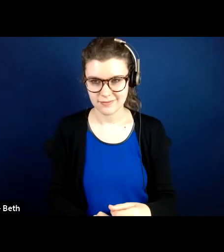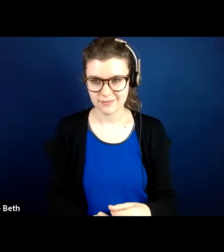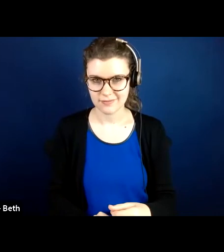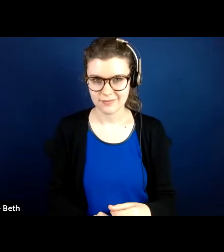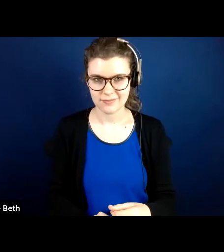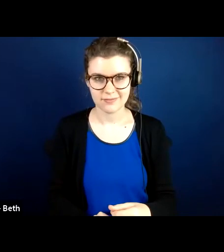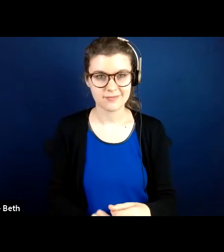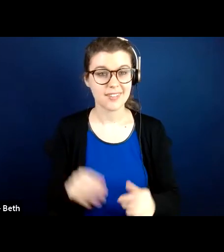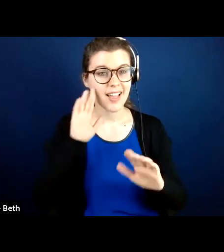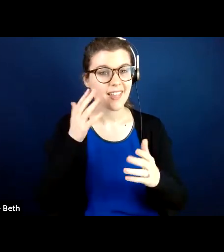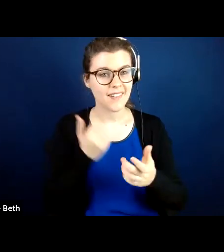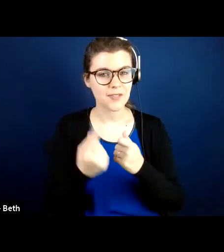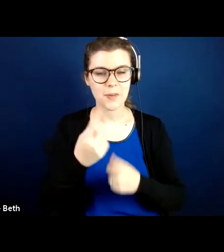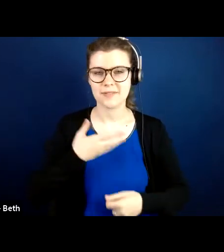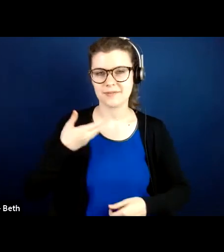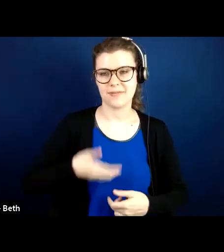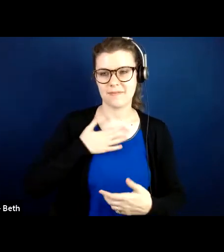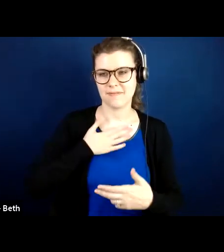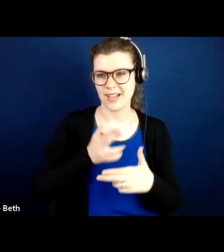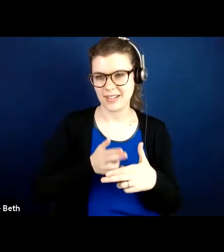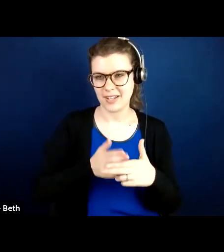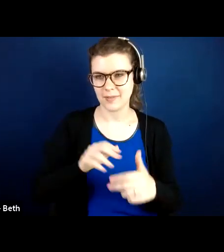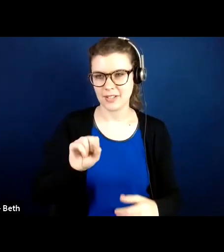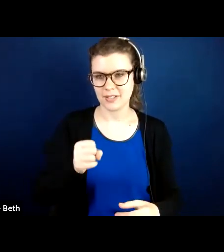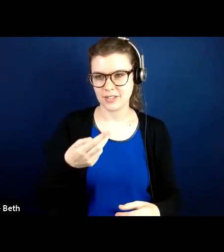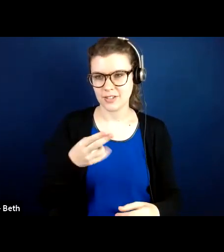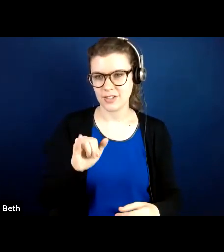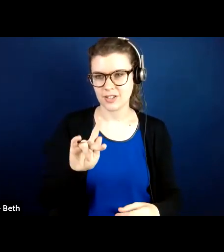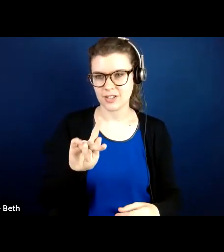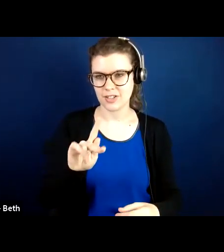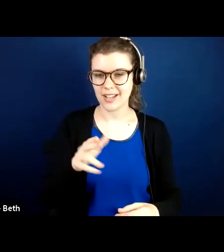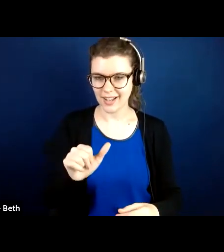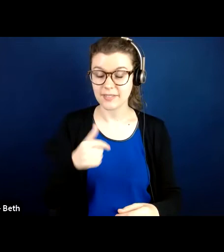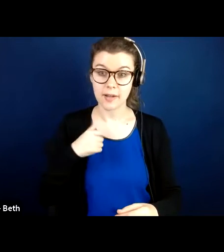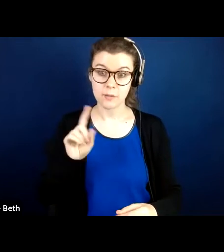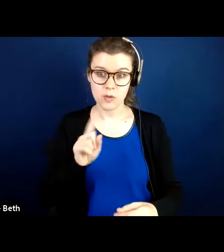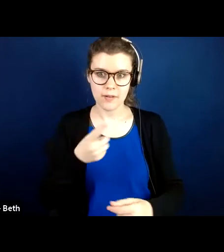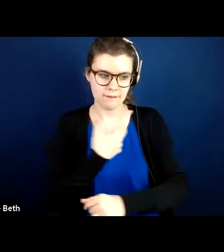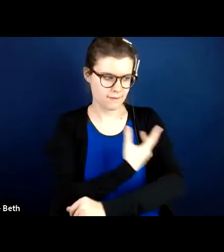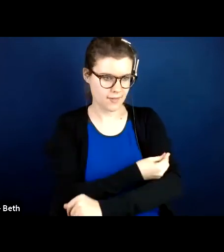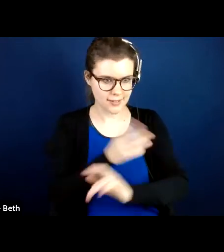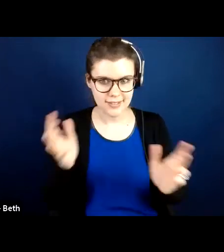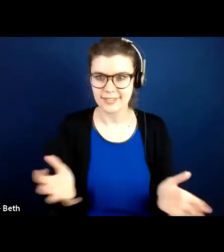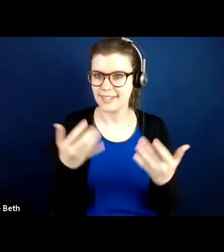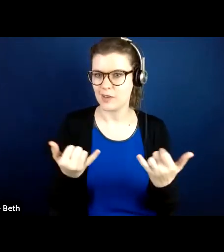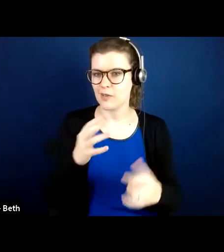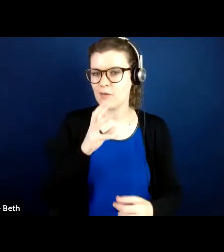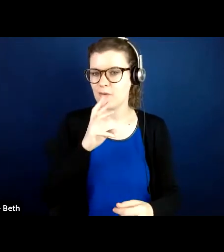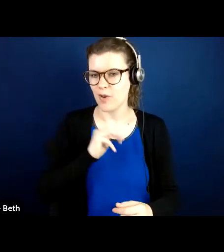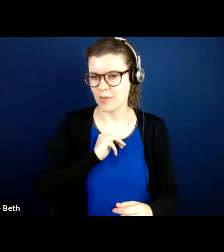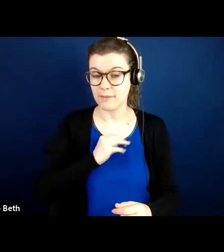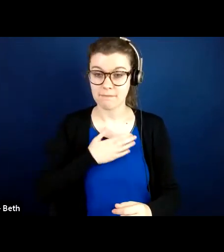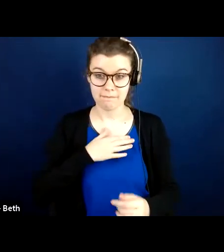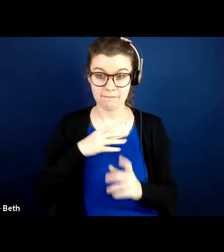Hello everyone, this is Shika. I'm at our vaccine drive here at Walmart. My pronouns are she, her. I'm